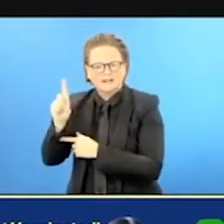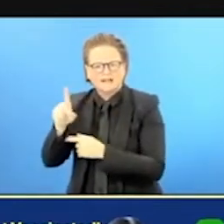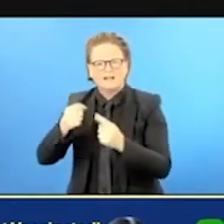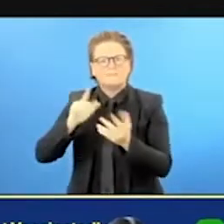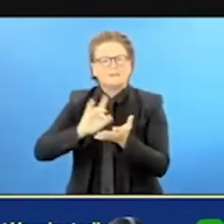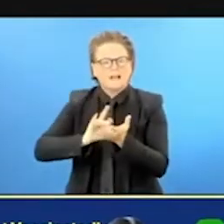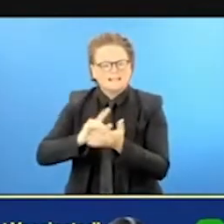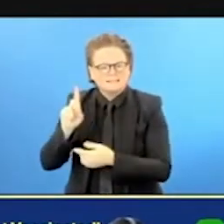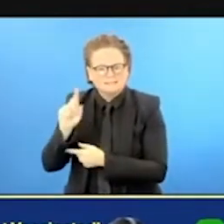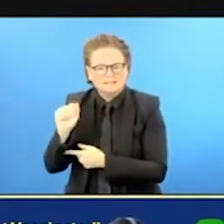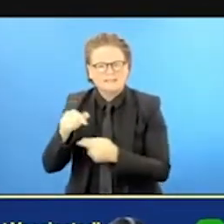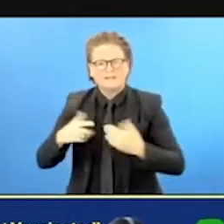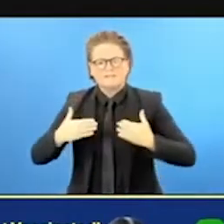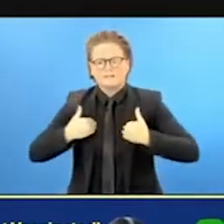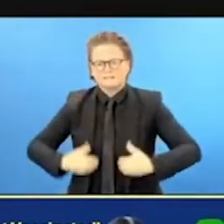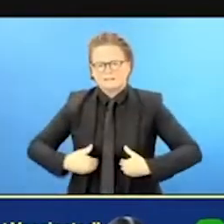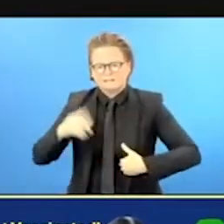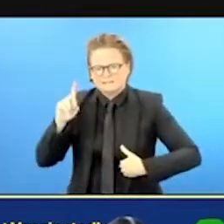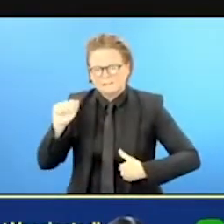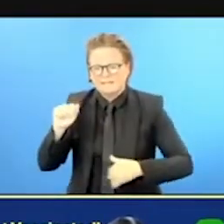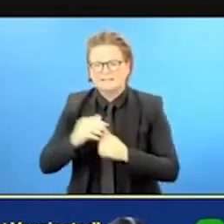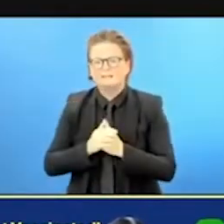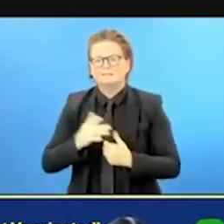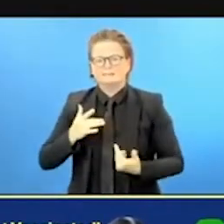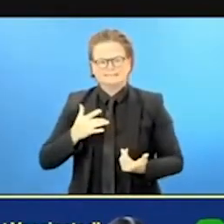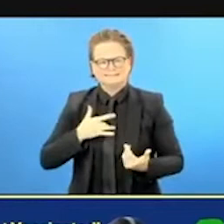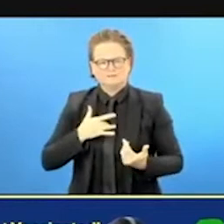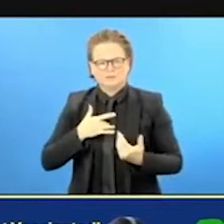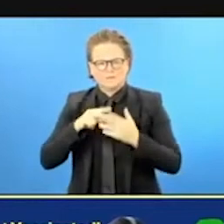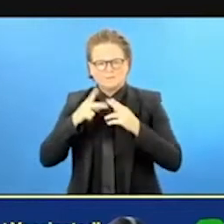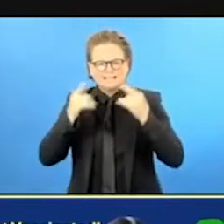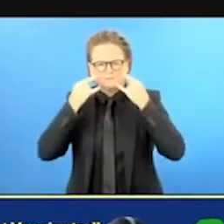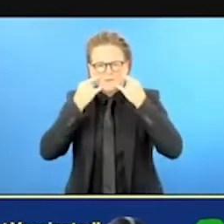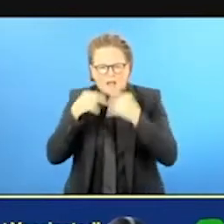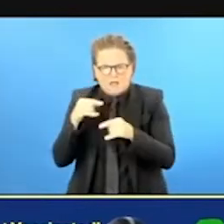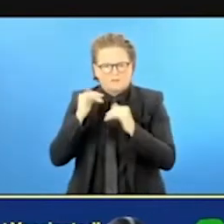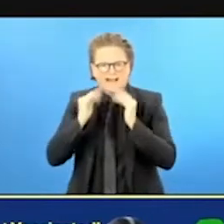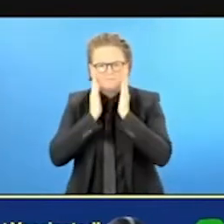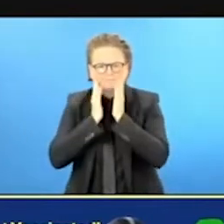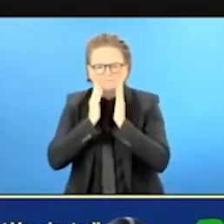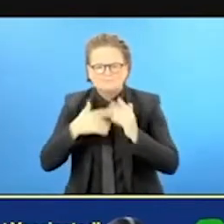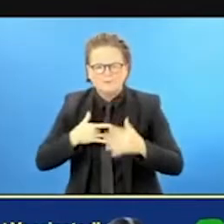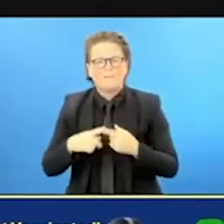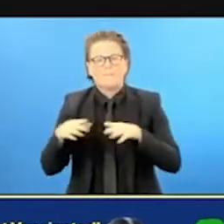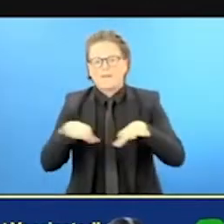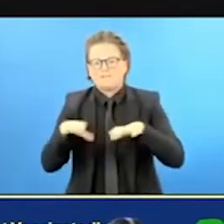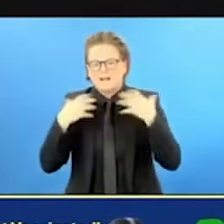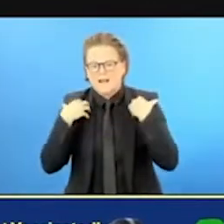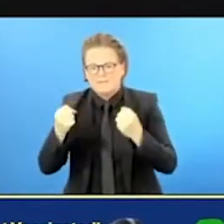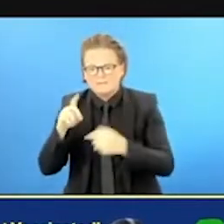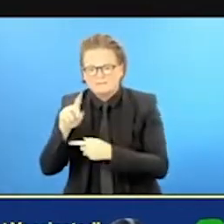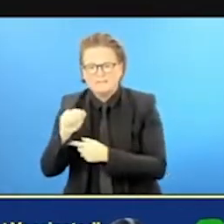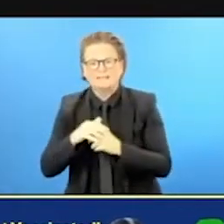sensory, or behavioral health, including severe mental health and/or substance abuse disorders.